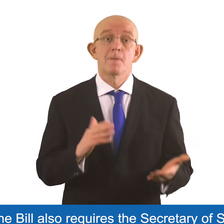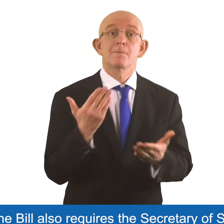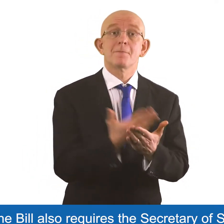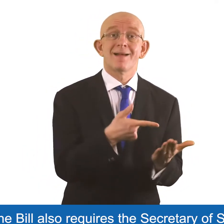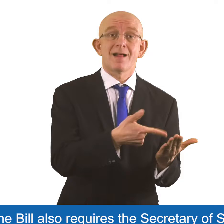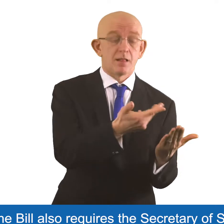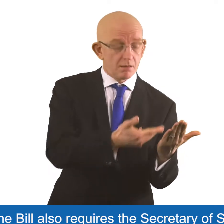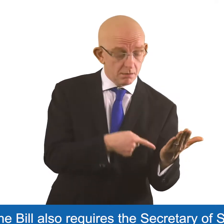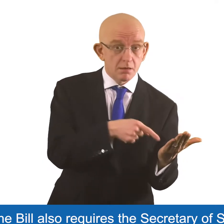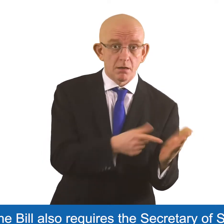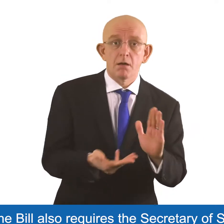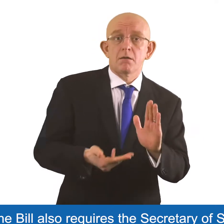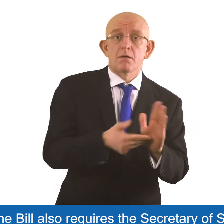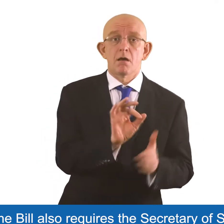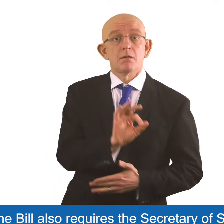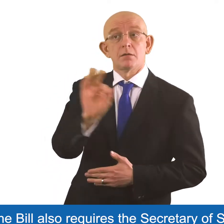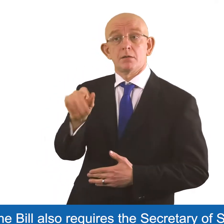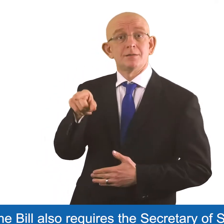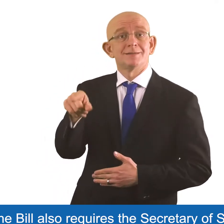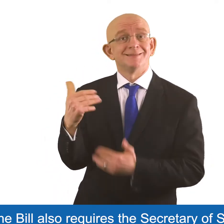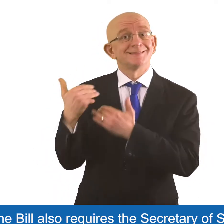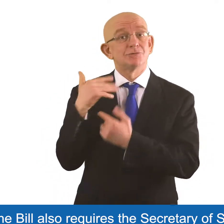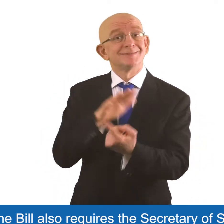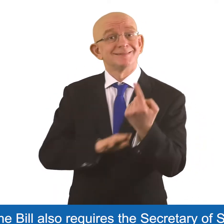10. The bill also requires the Secretary of State